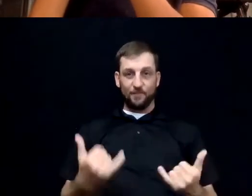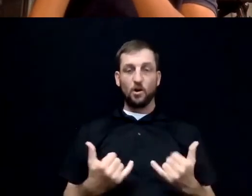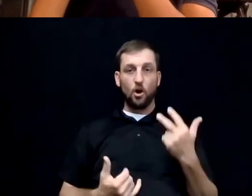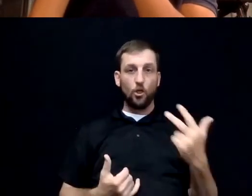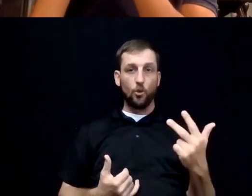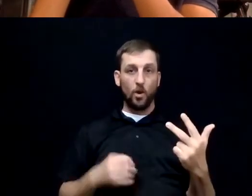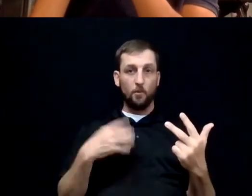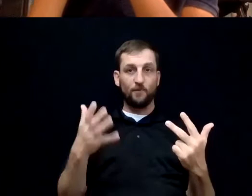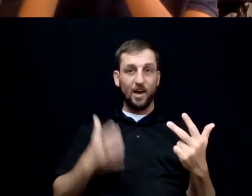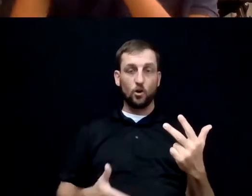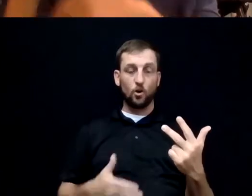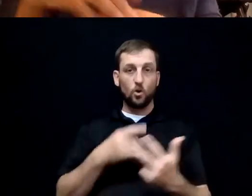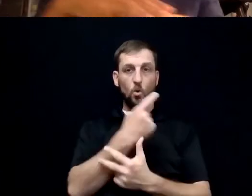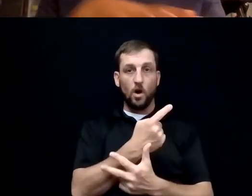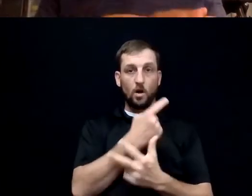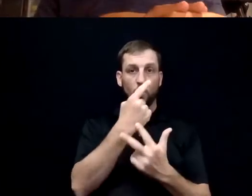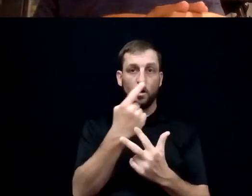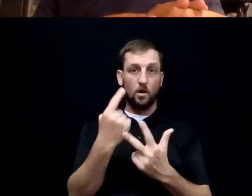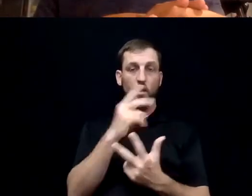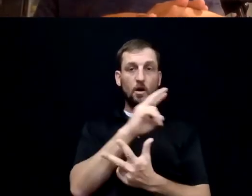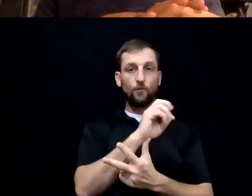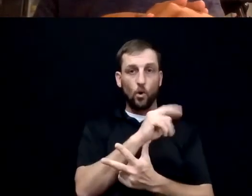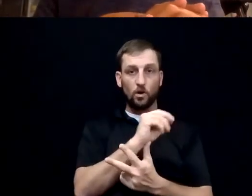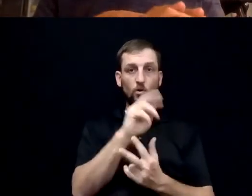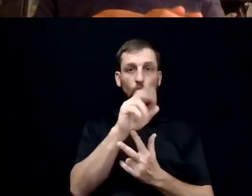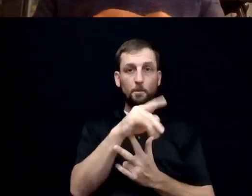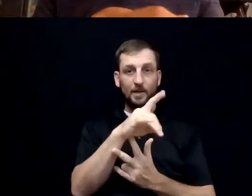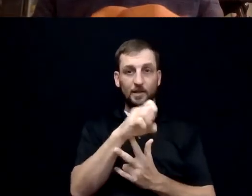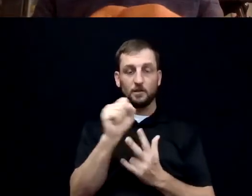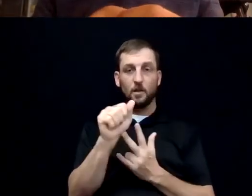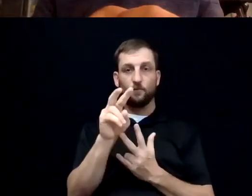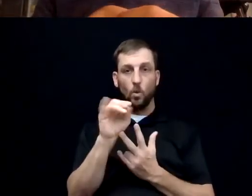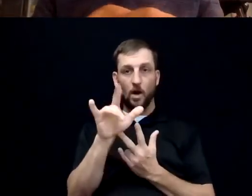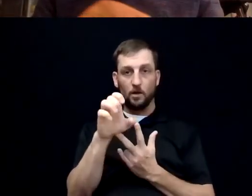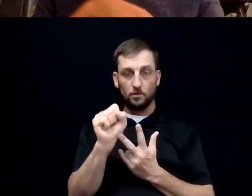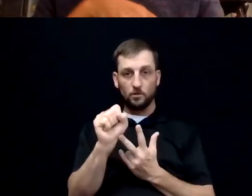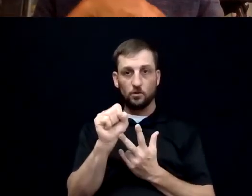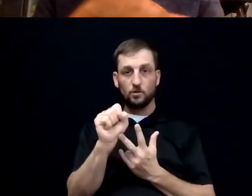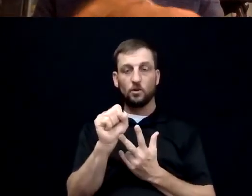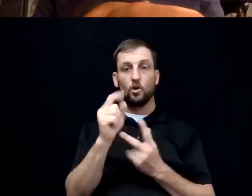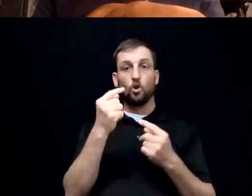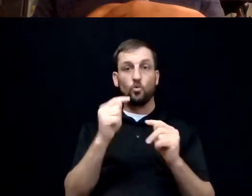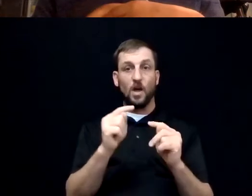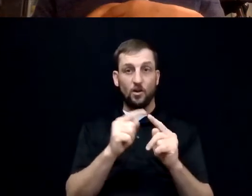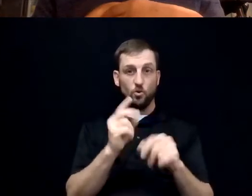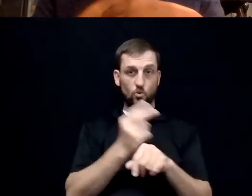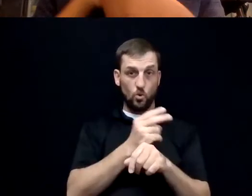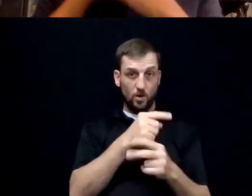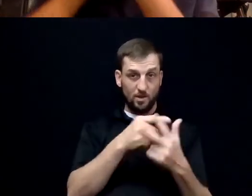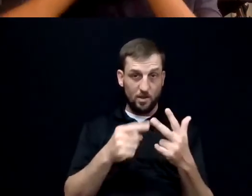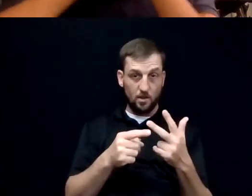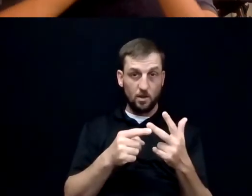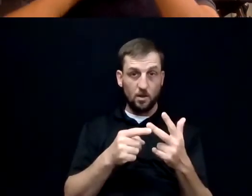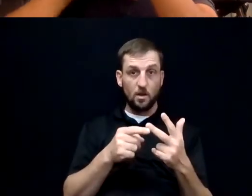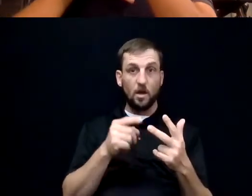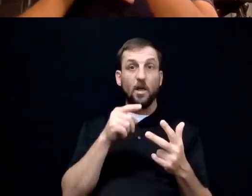Vernon, Rapides, and Avoyelles. We try to maximize those as much as possible. They go to other parishes sometimes, not to pick up trips,